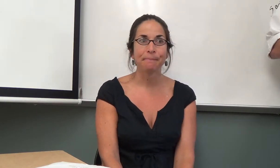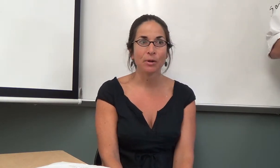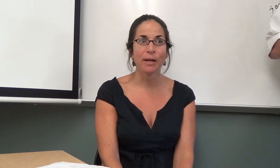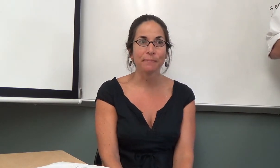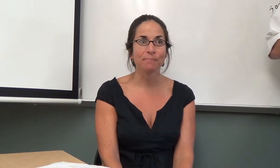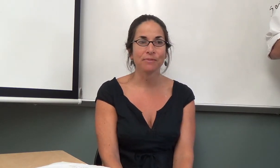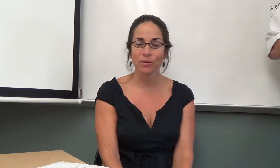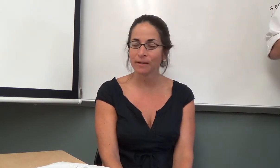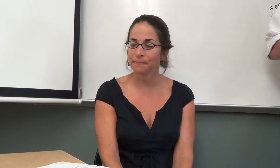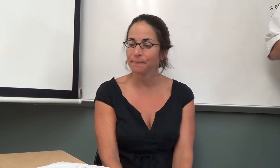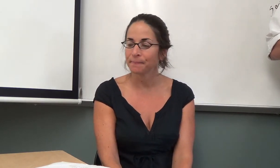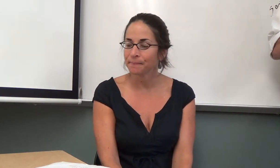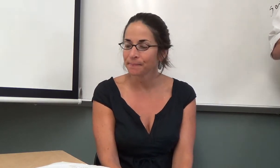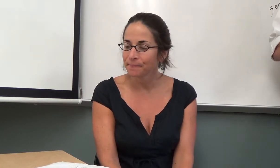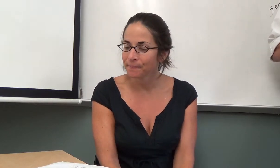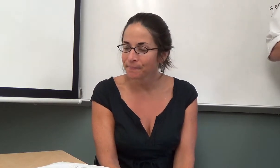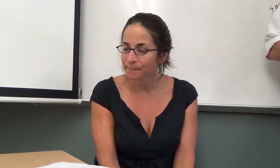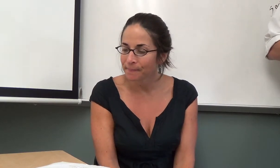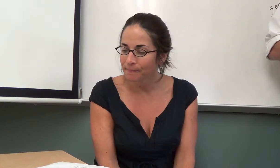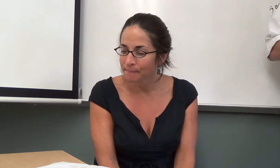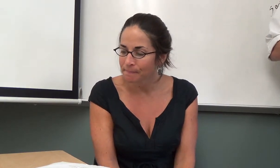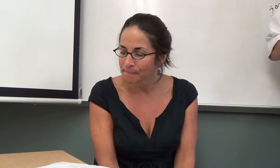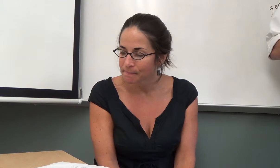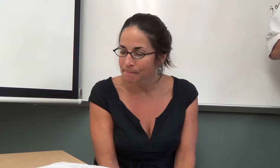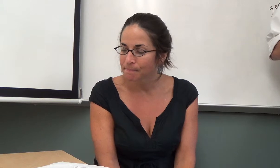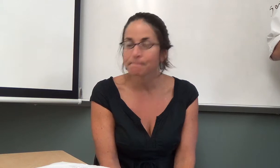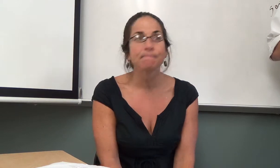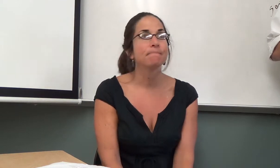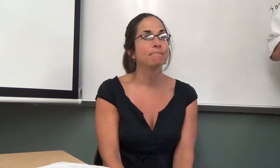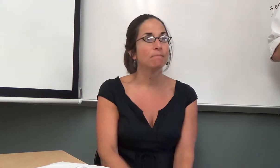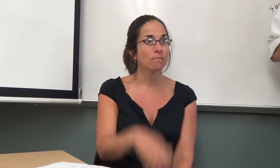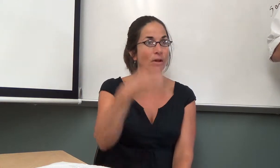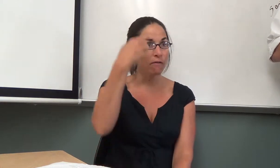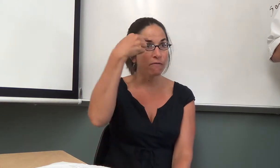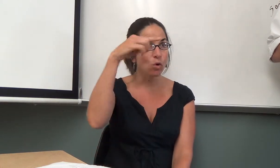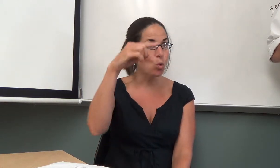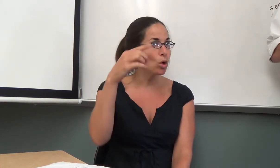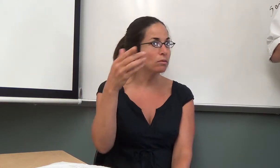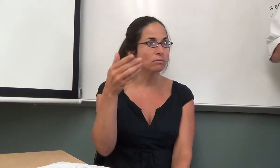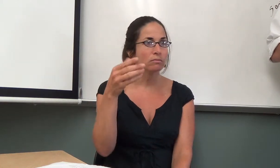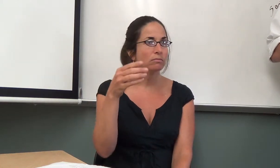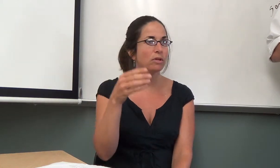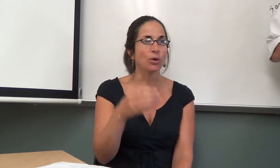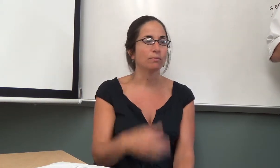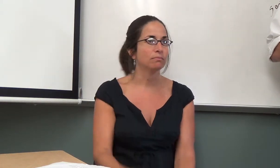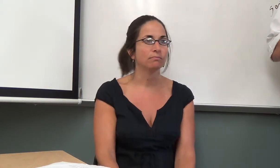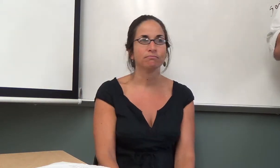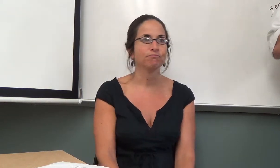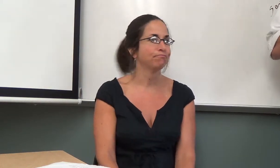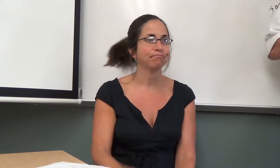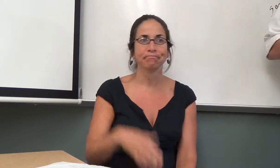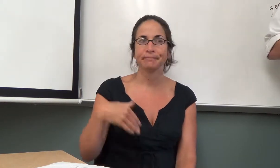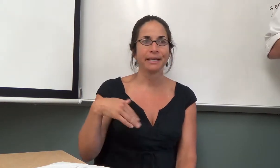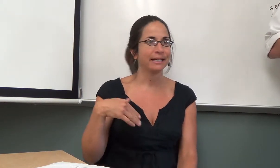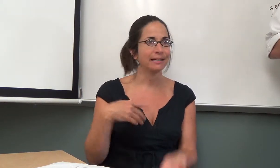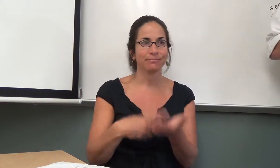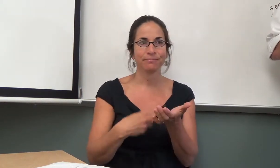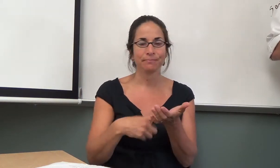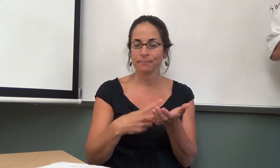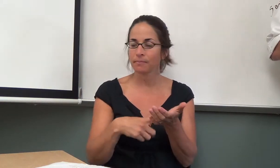Okay, great. Good. How about for? No. No. Nice. How about